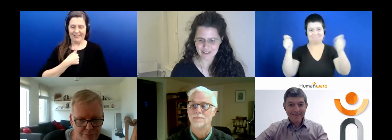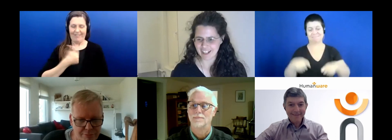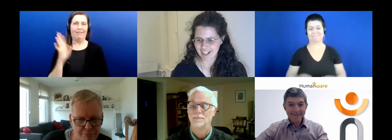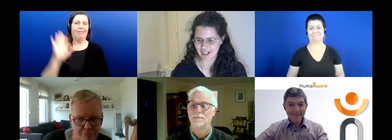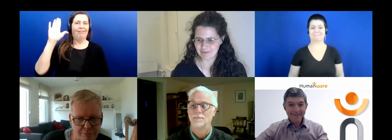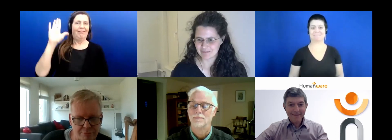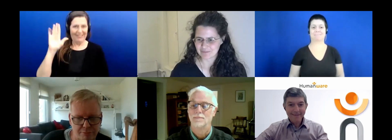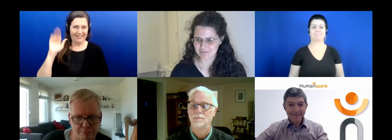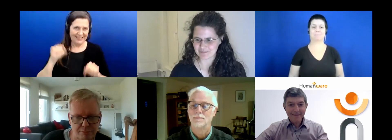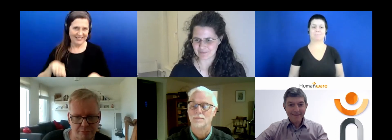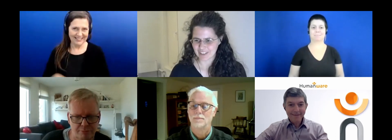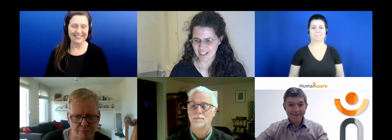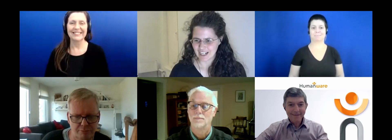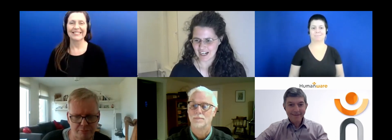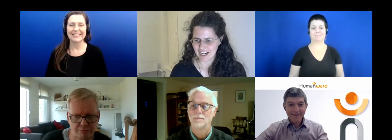So,